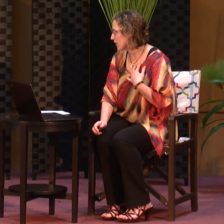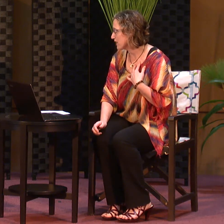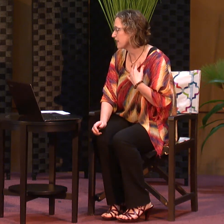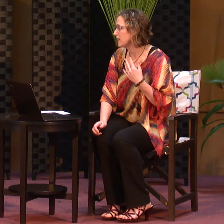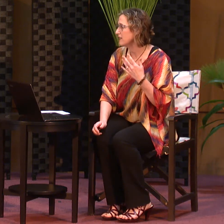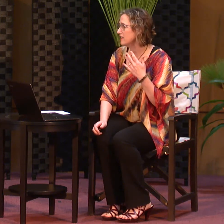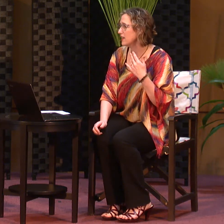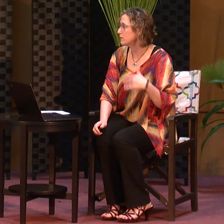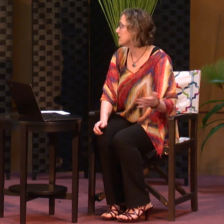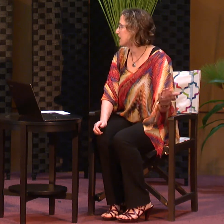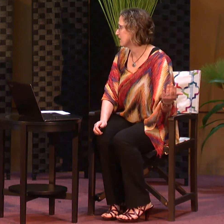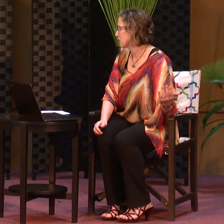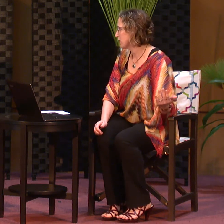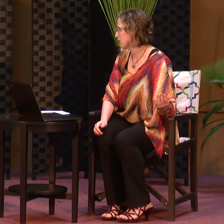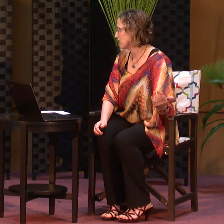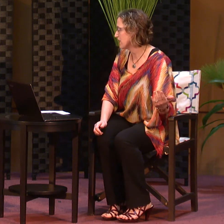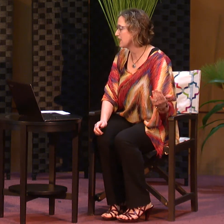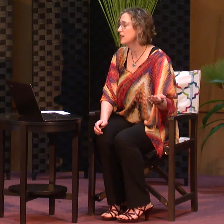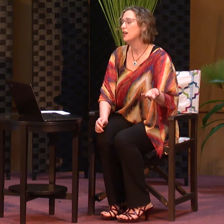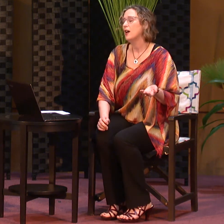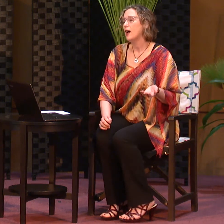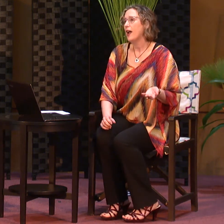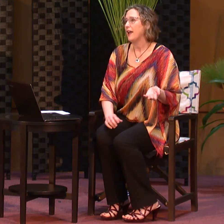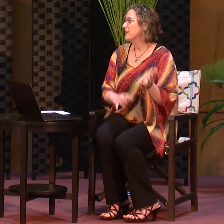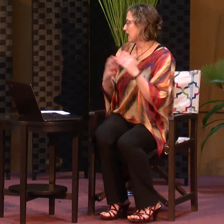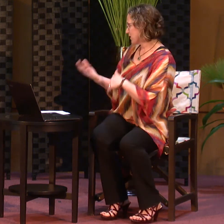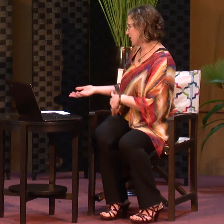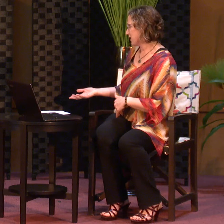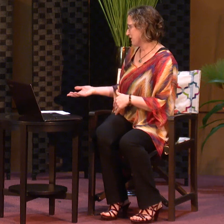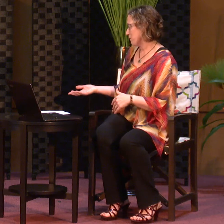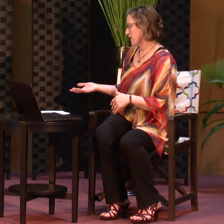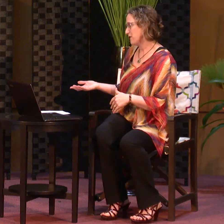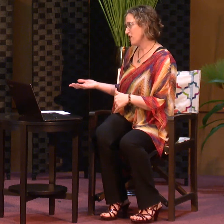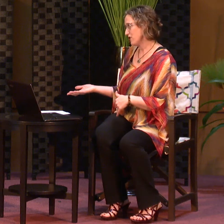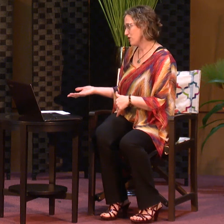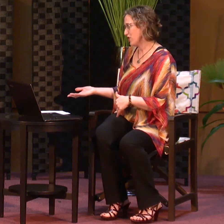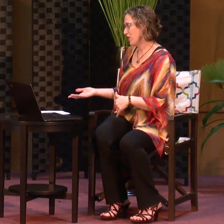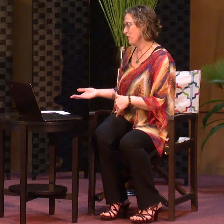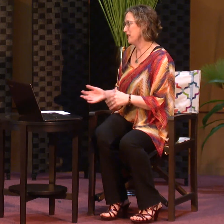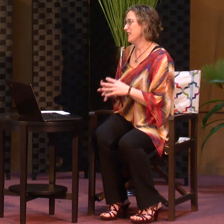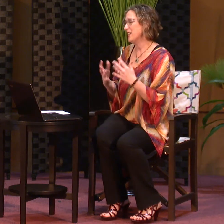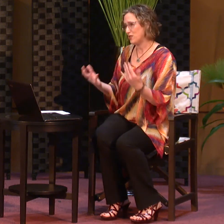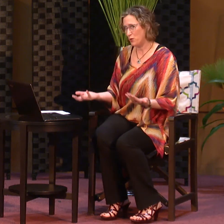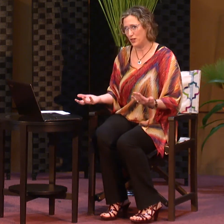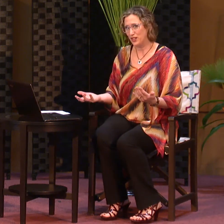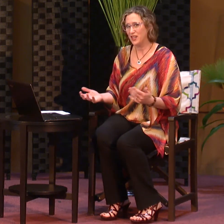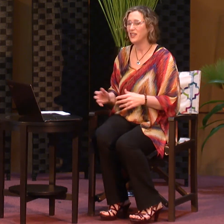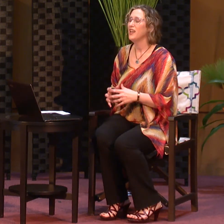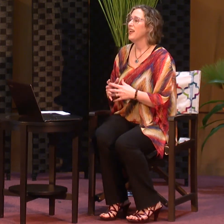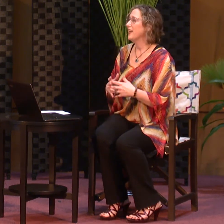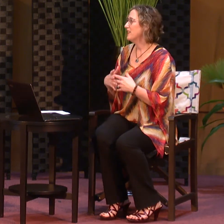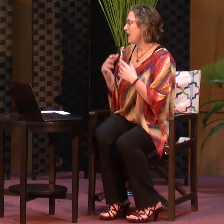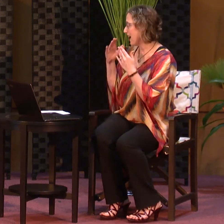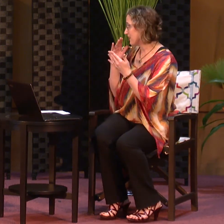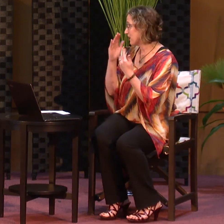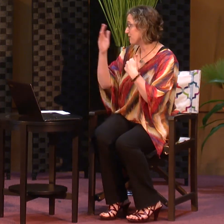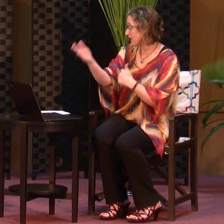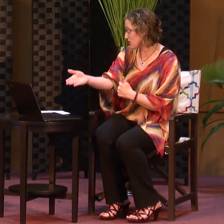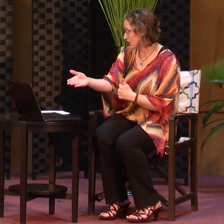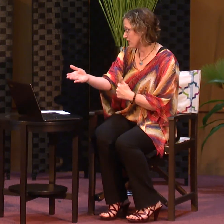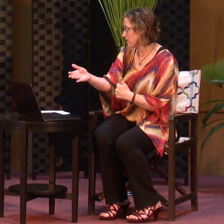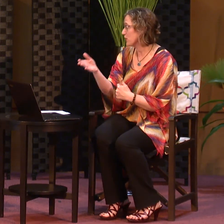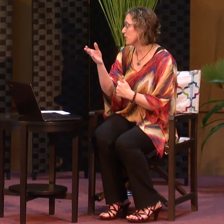the heart and emptying of your own agenda. And then I also love Dr. Joe and his work and